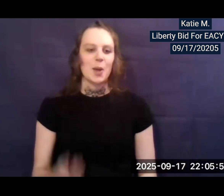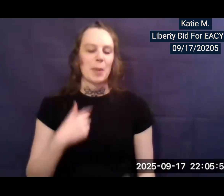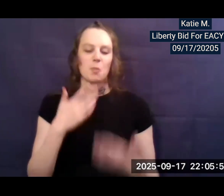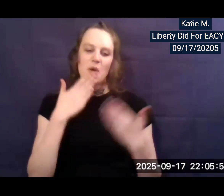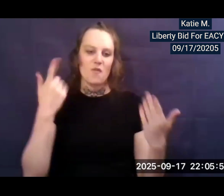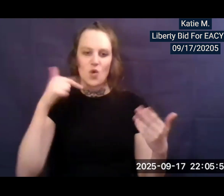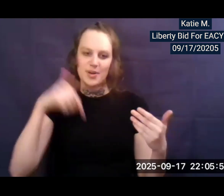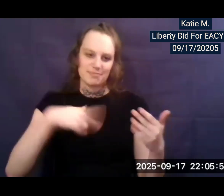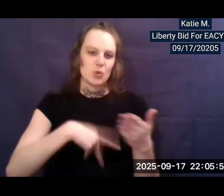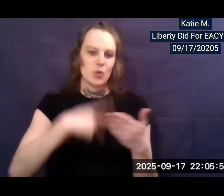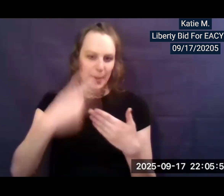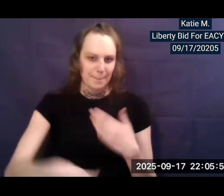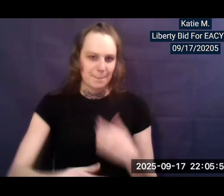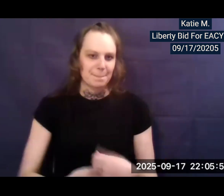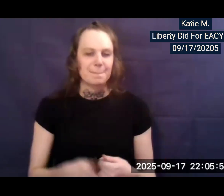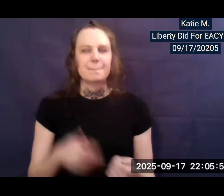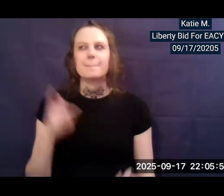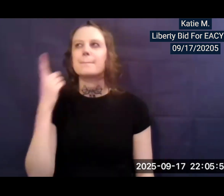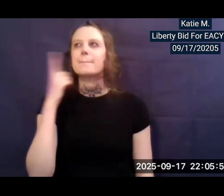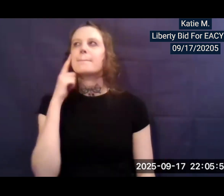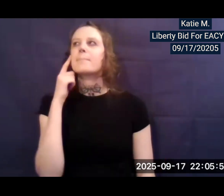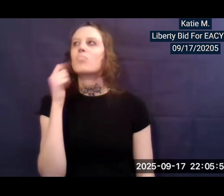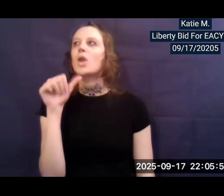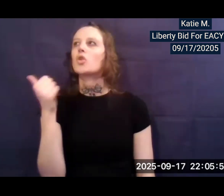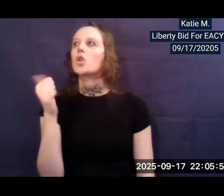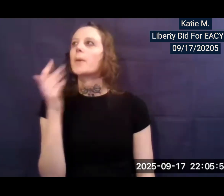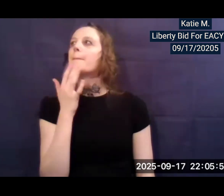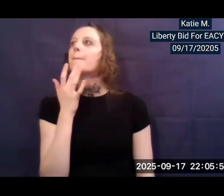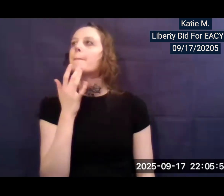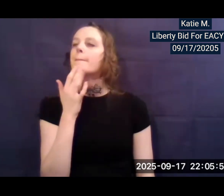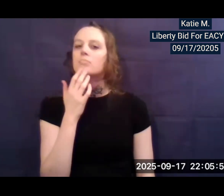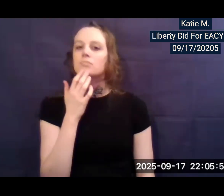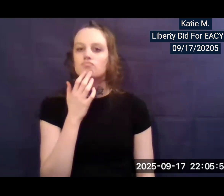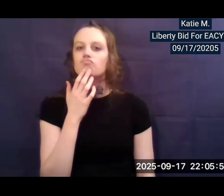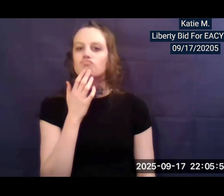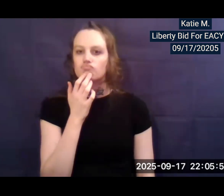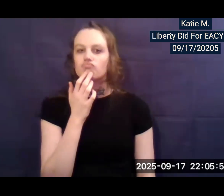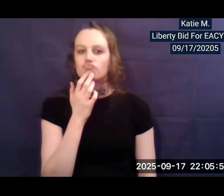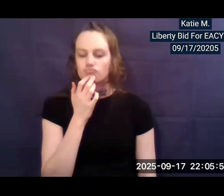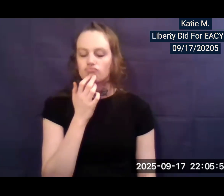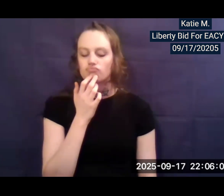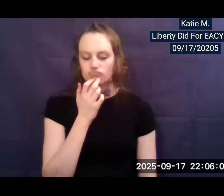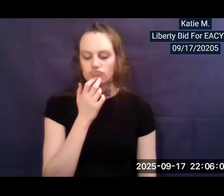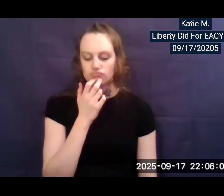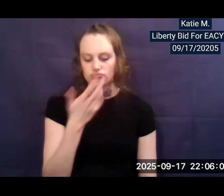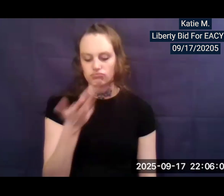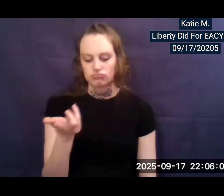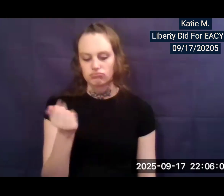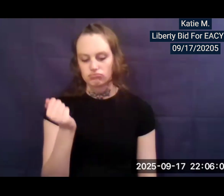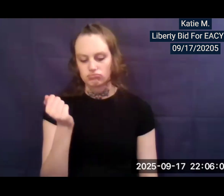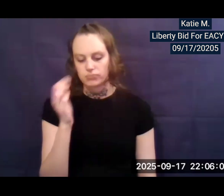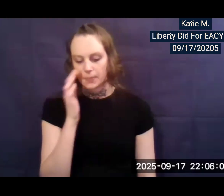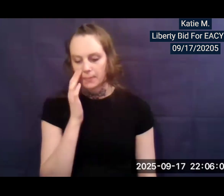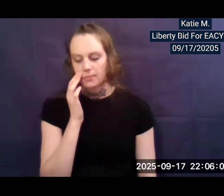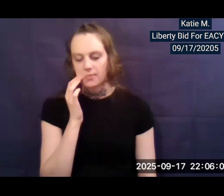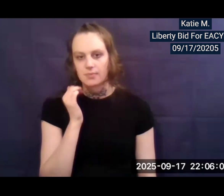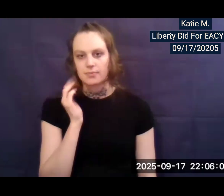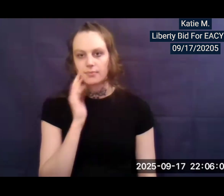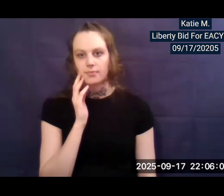program. Trying to think what else. Yeah, I'm trying to be like work has been work,